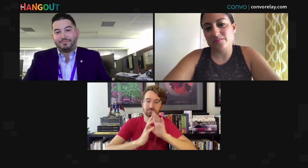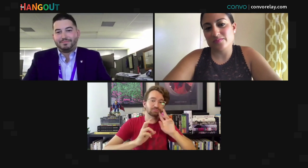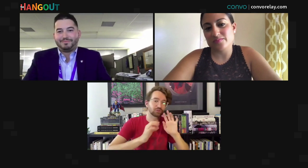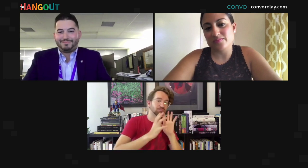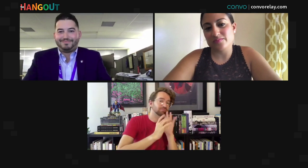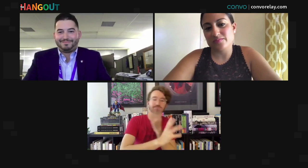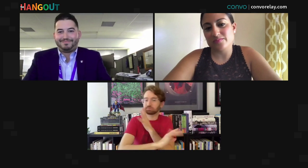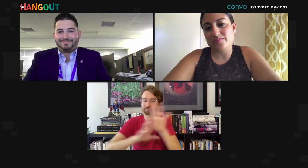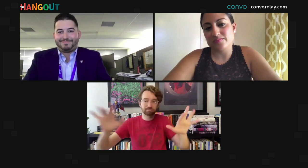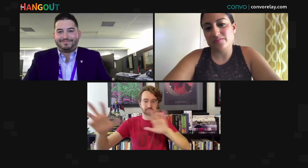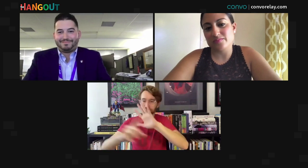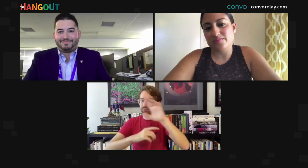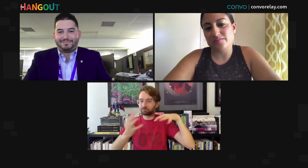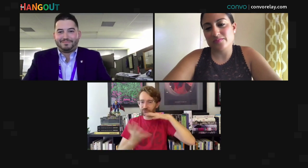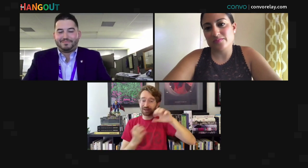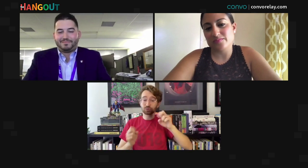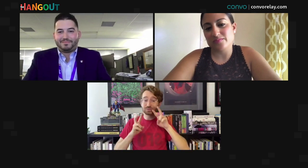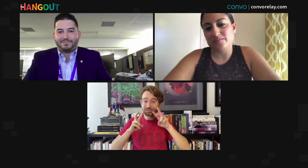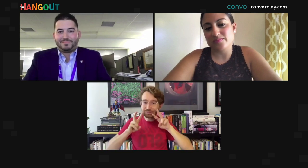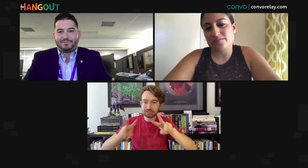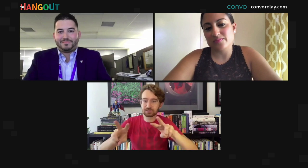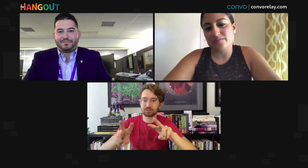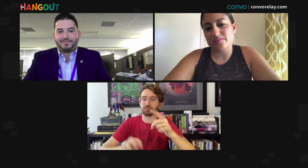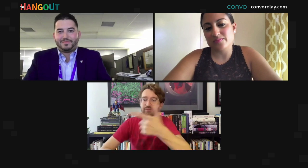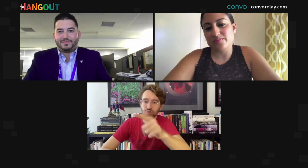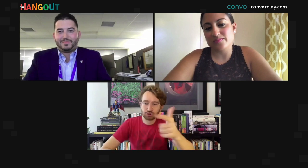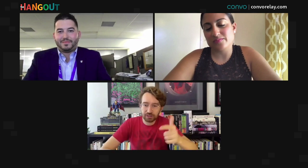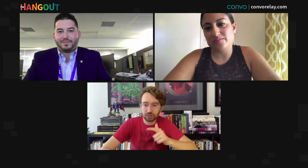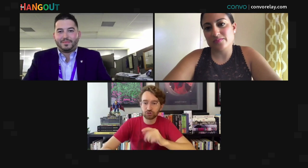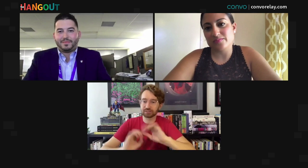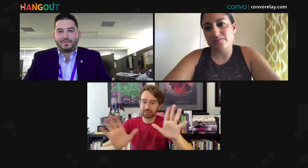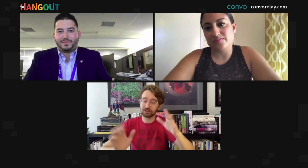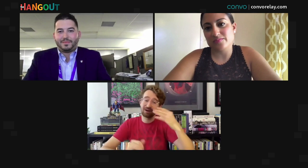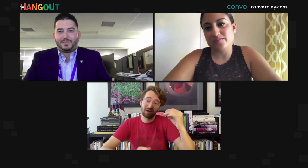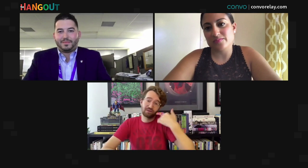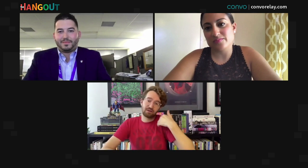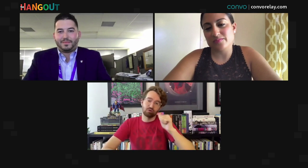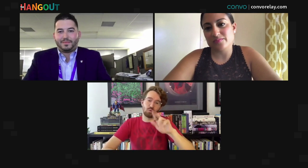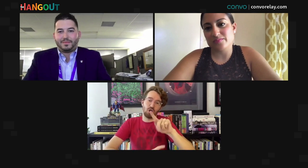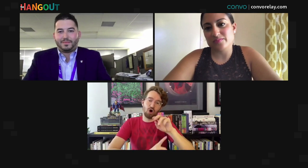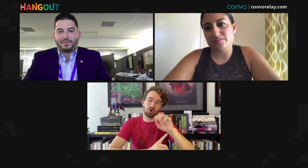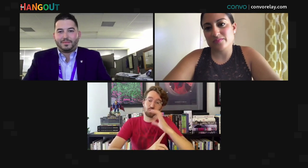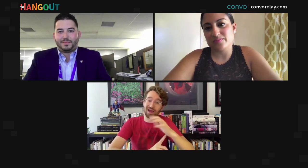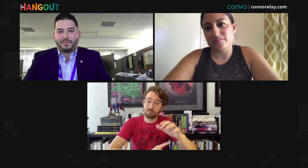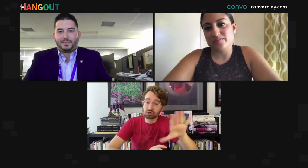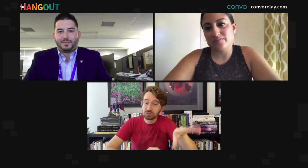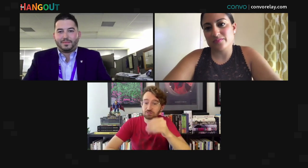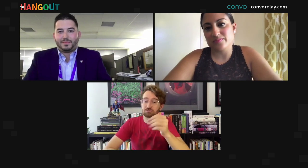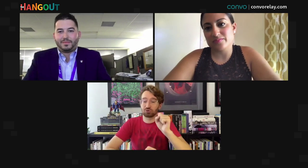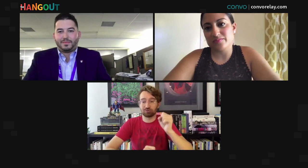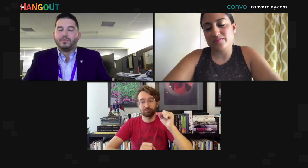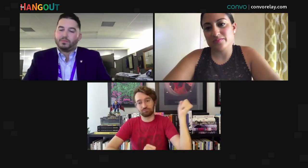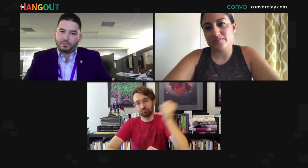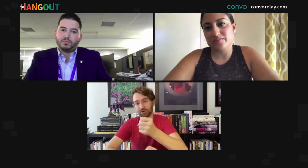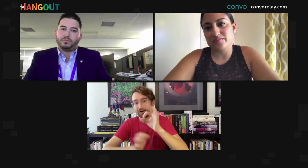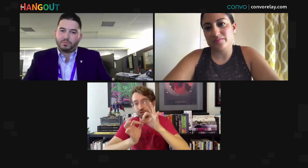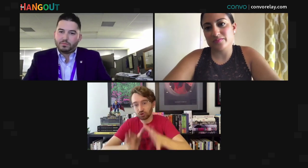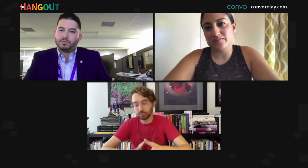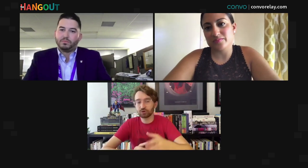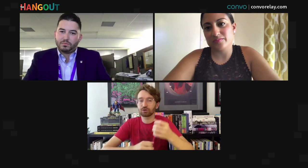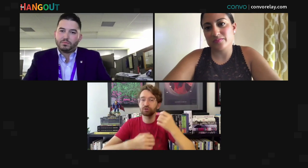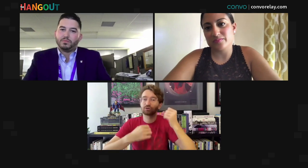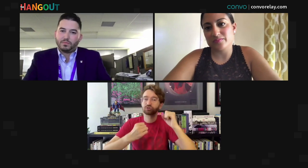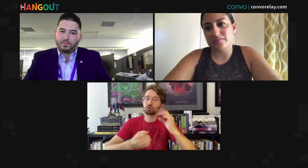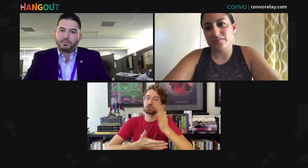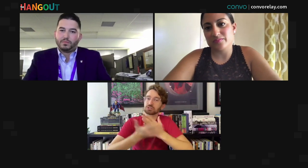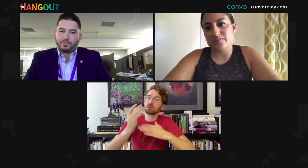were required to speak one at a time. Whereas in person, there was a lot of overlap in conversation. So I was able to kind